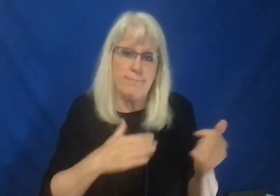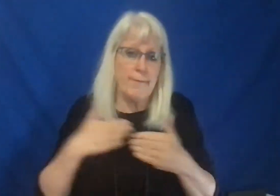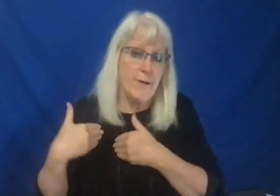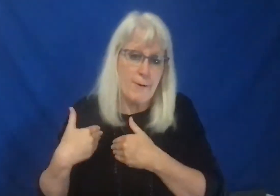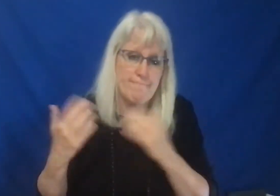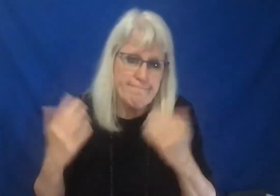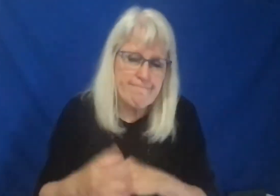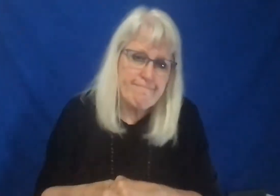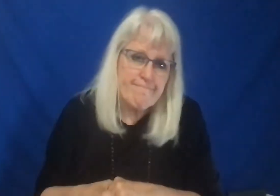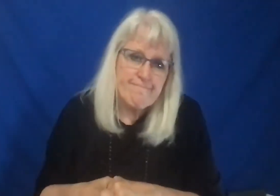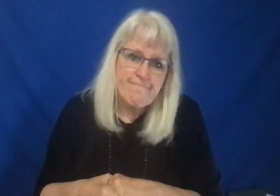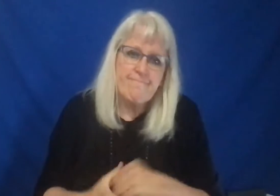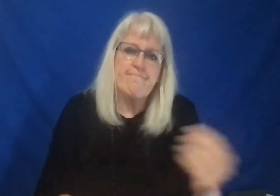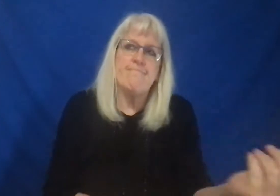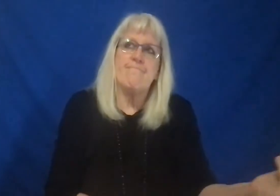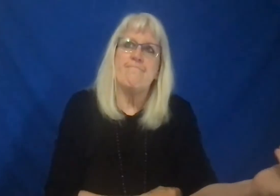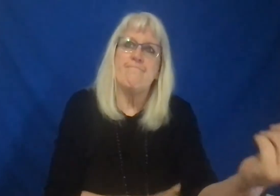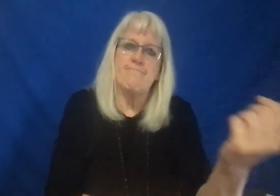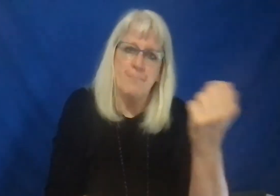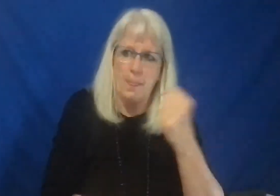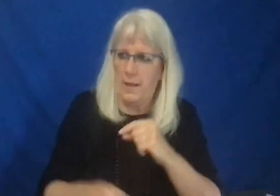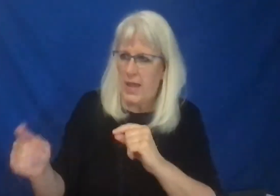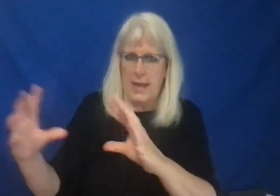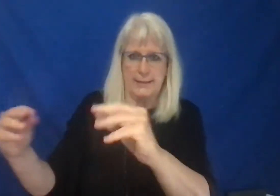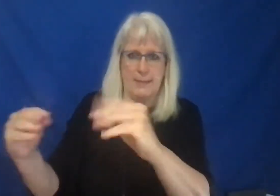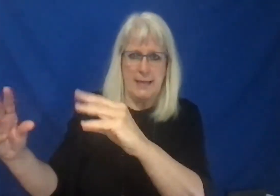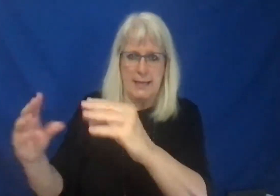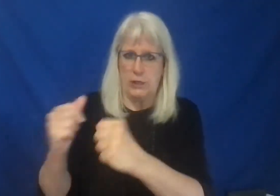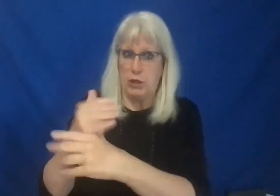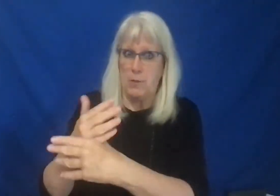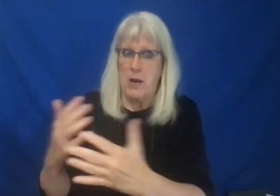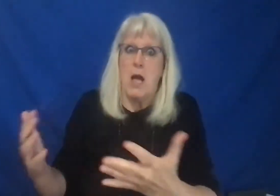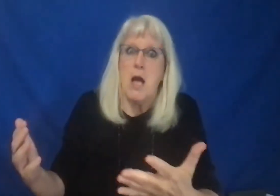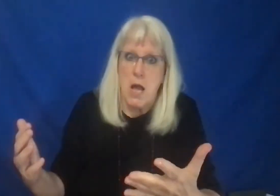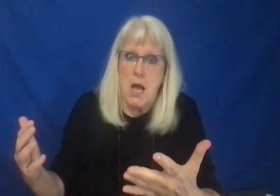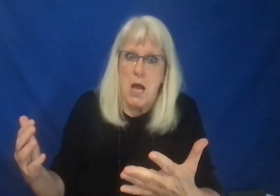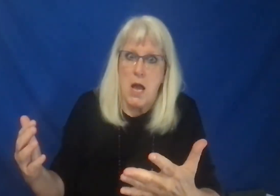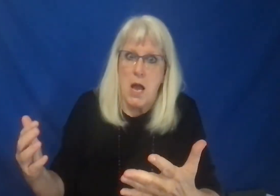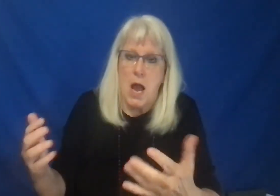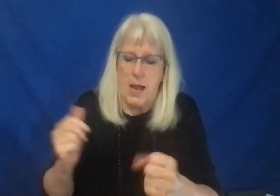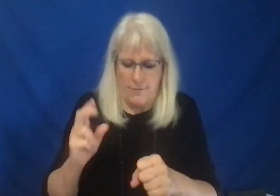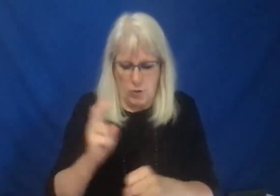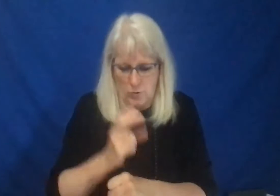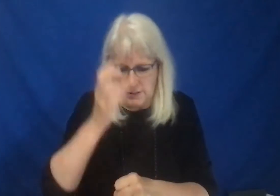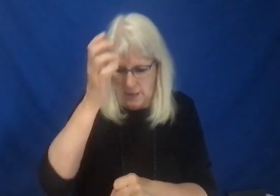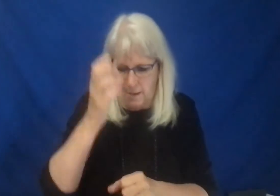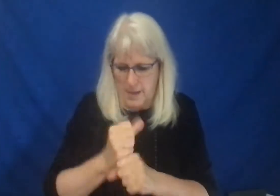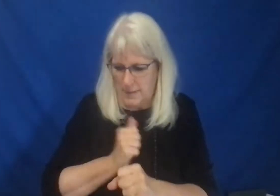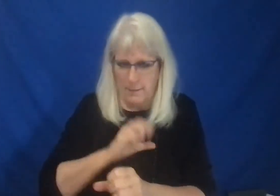I have to invoke this concept and make myself participate. So I can just get paralyzed at the kitchen table when we're